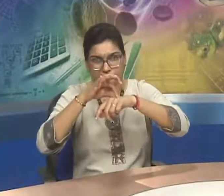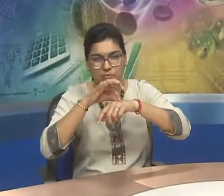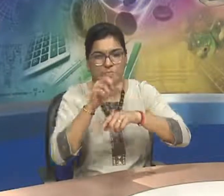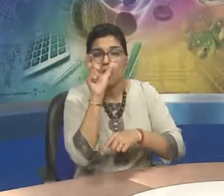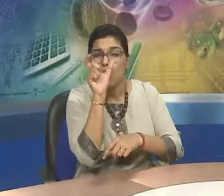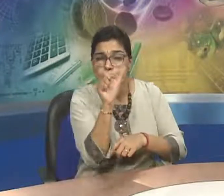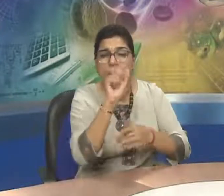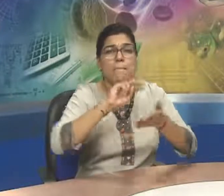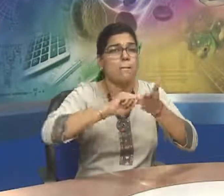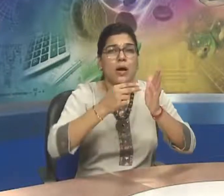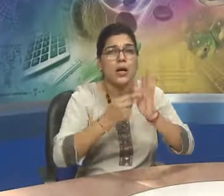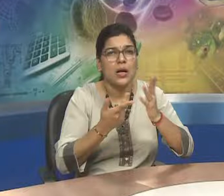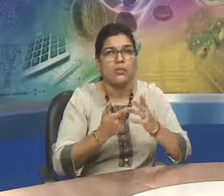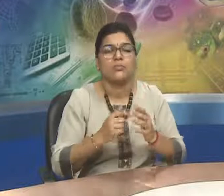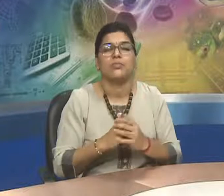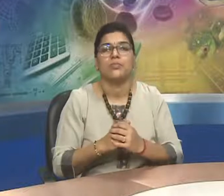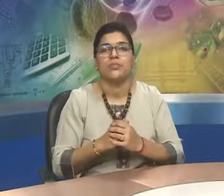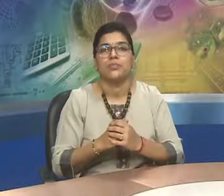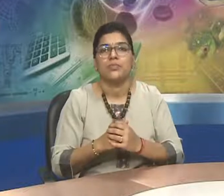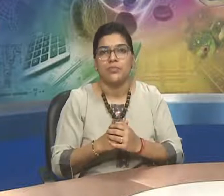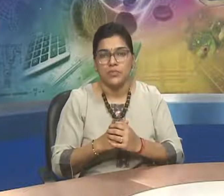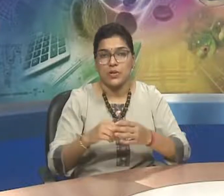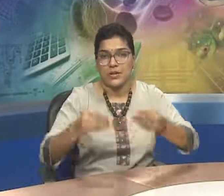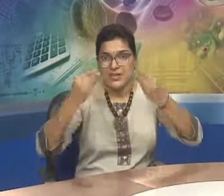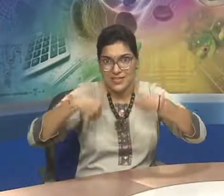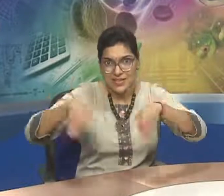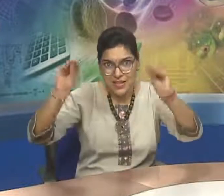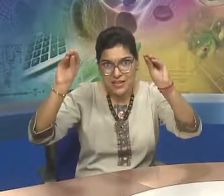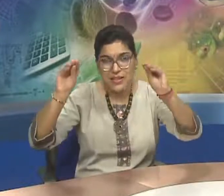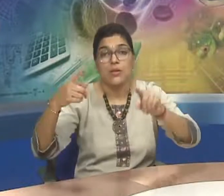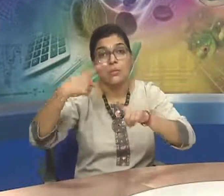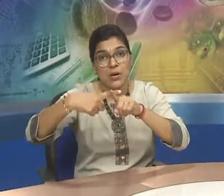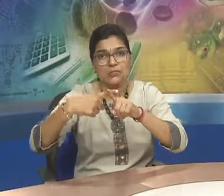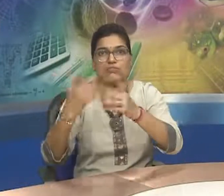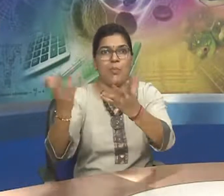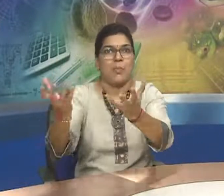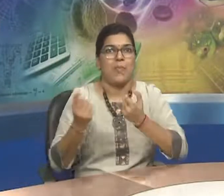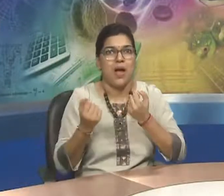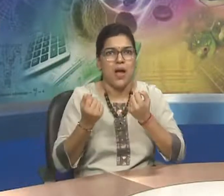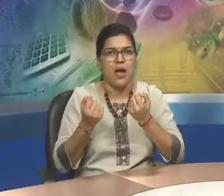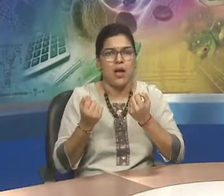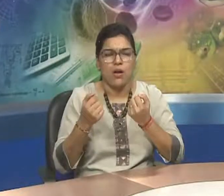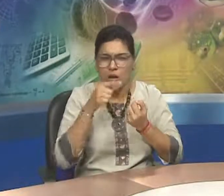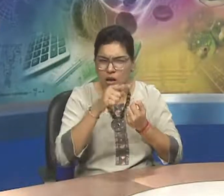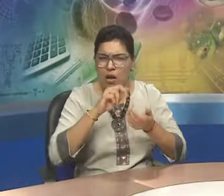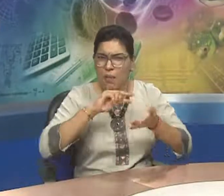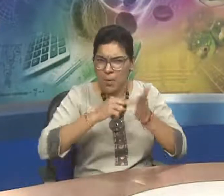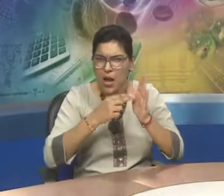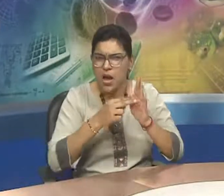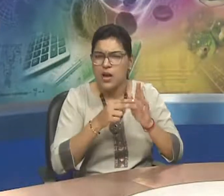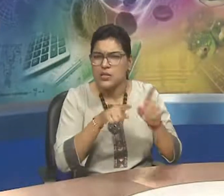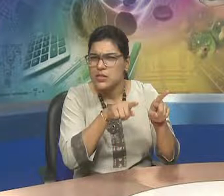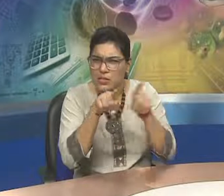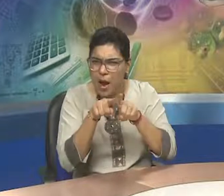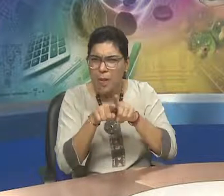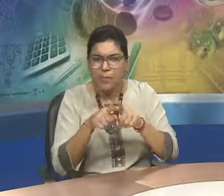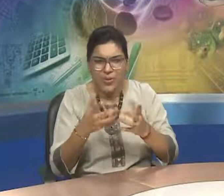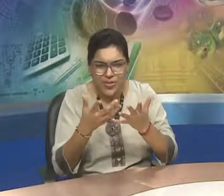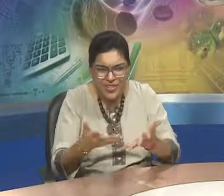This point says the traffic in human beings. It means sale and purchase of human